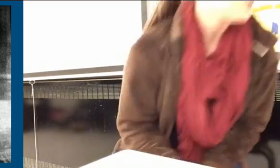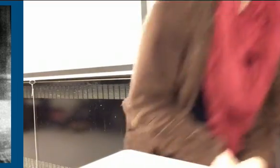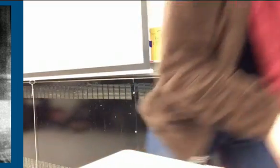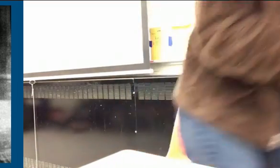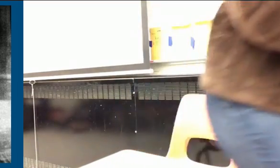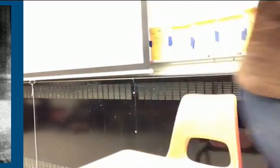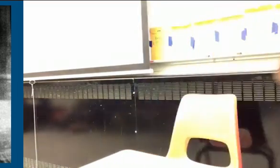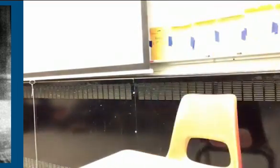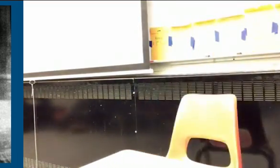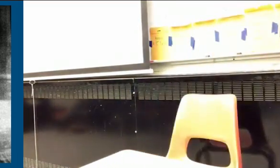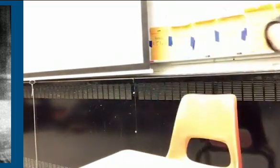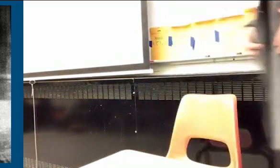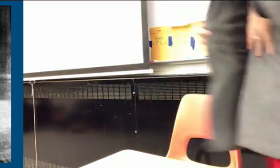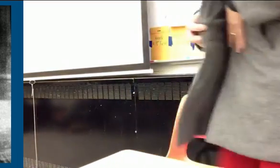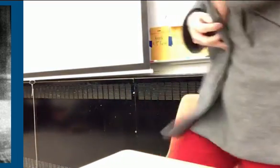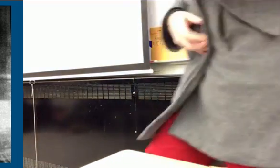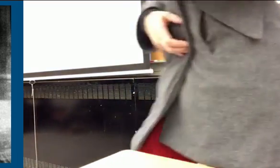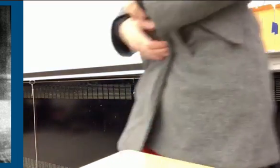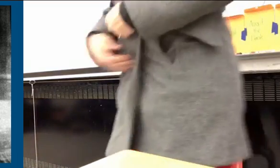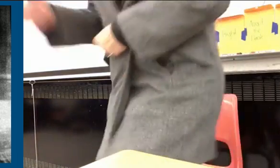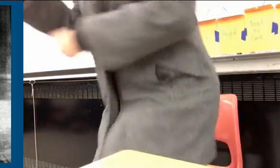your groups is going to receive